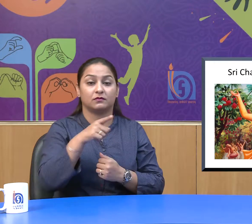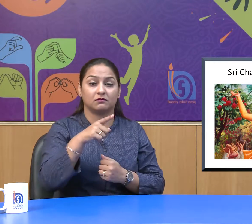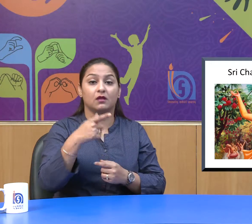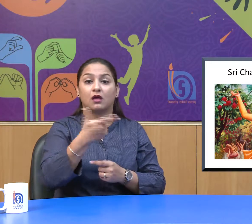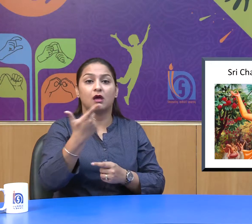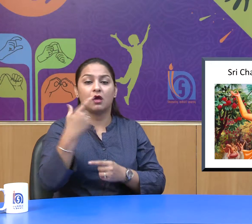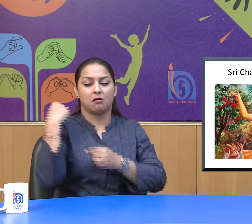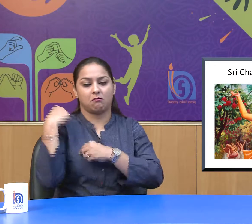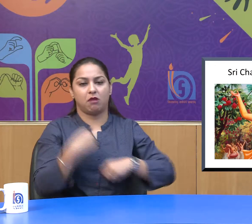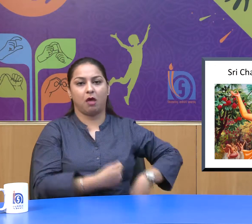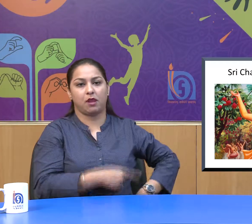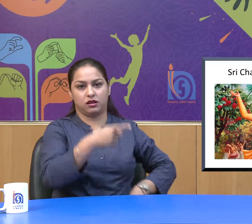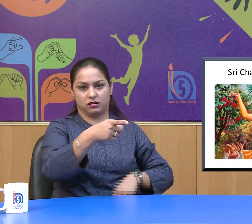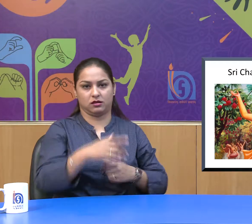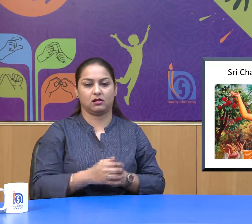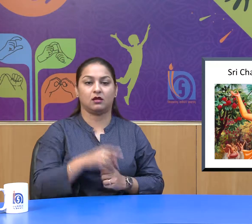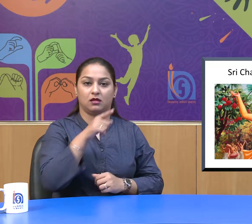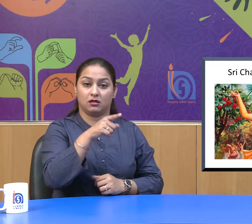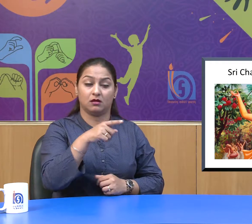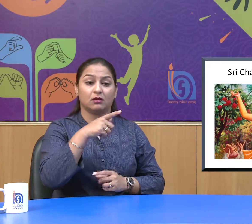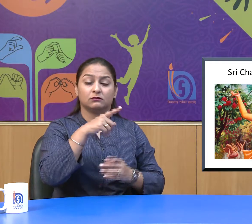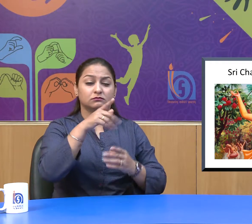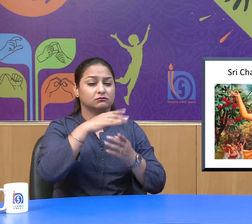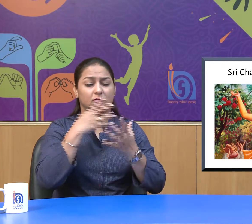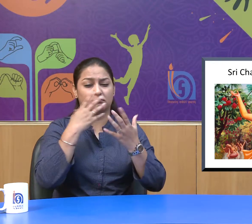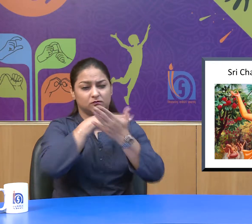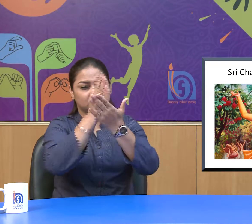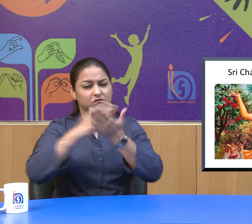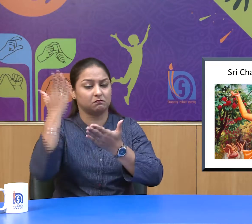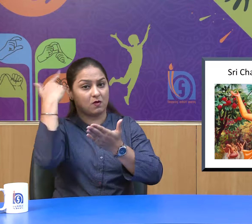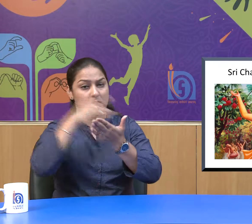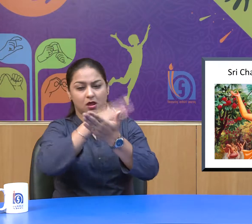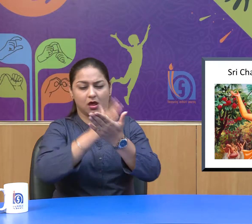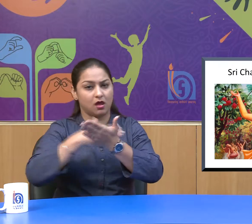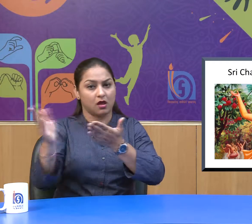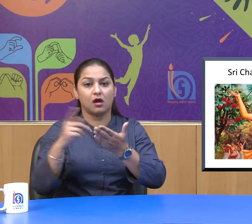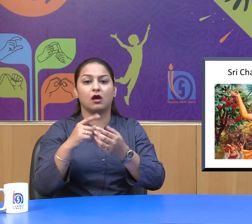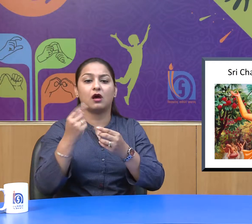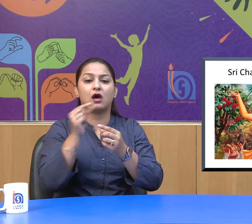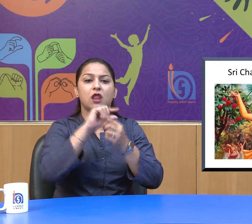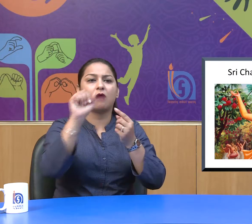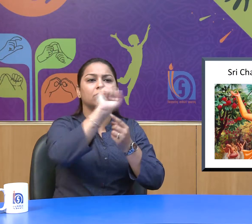he condemned the caste system and emphasized on equality of